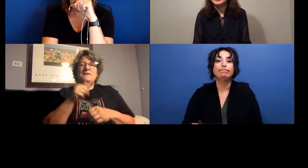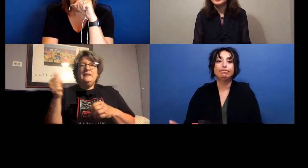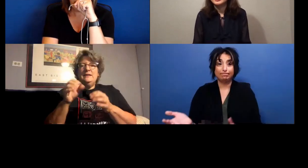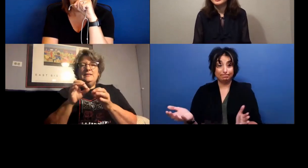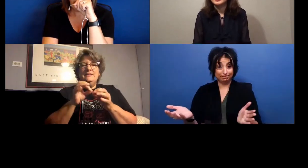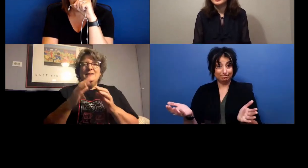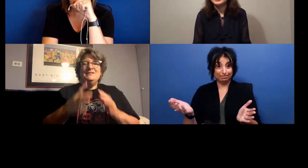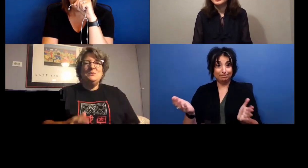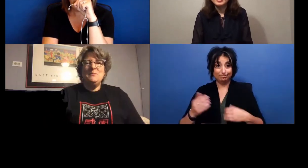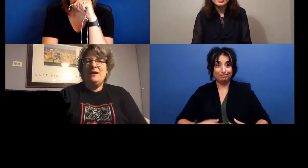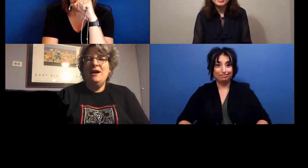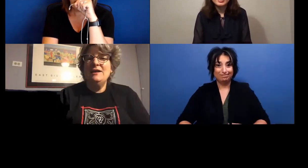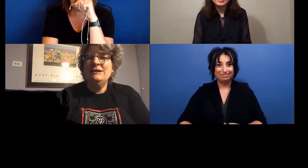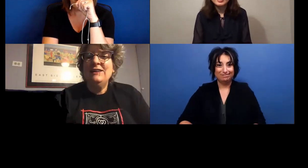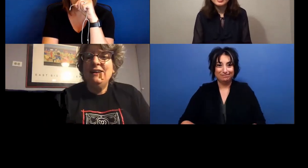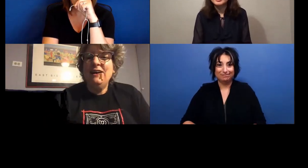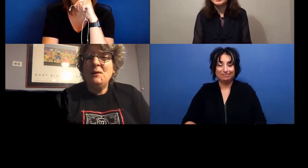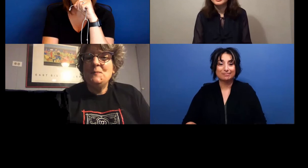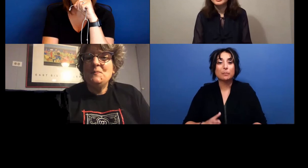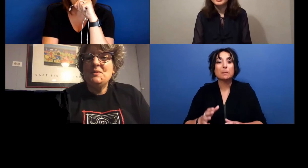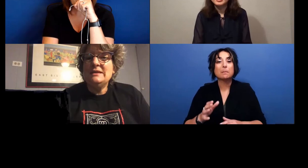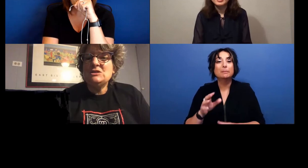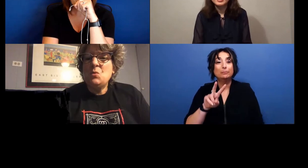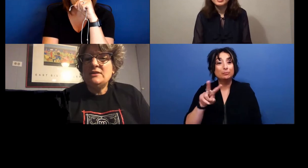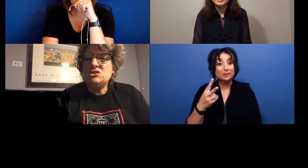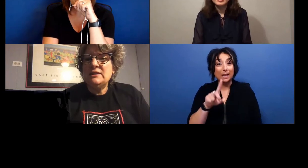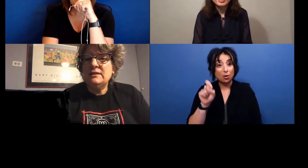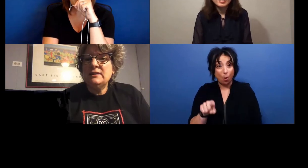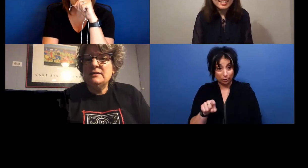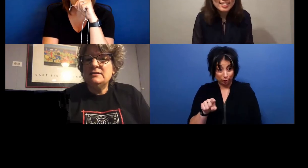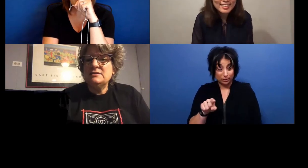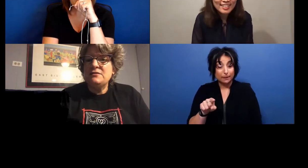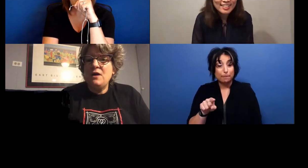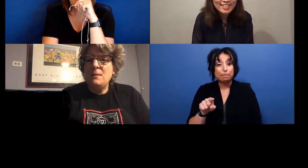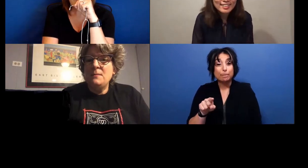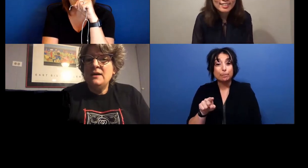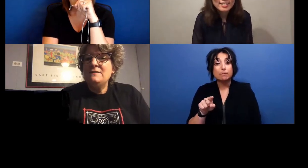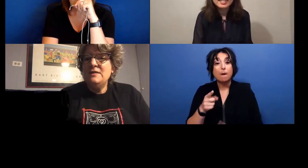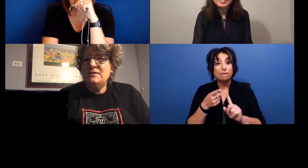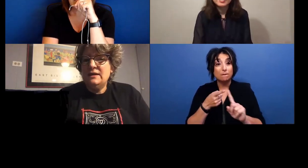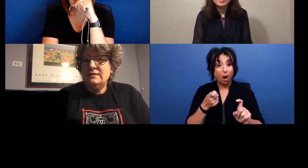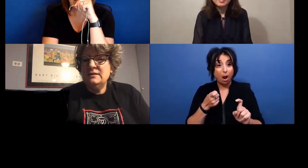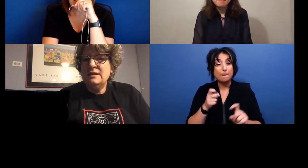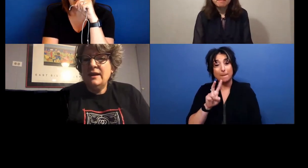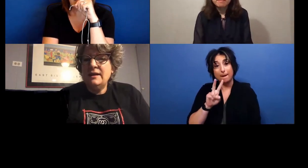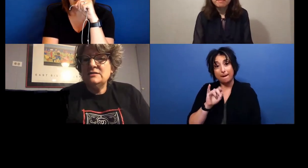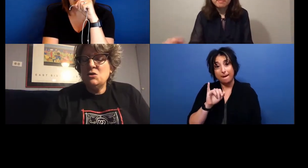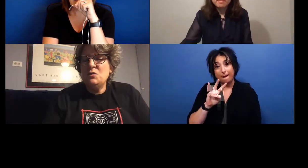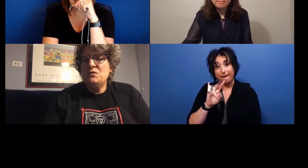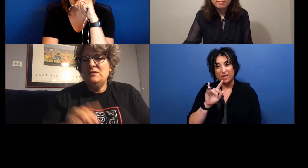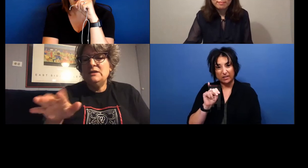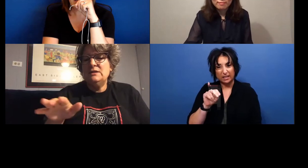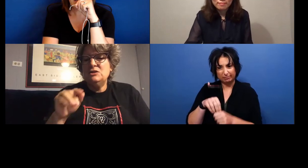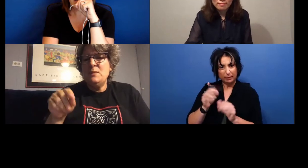If I can get the interpreter back on. This question is from Vivian. And